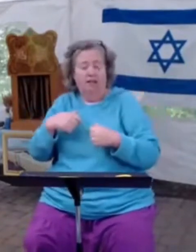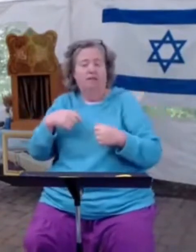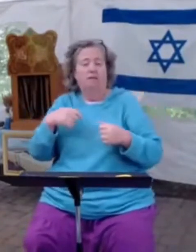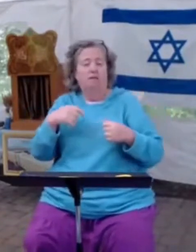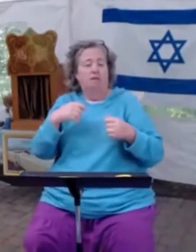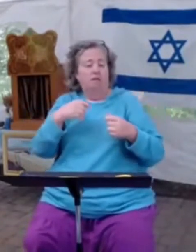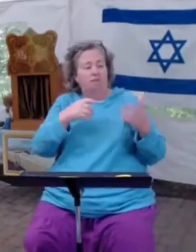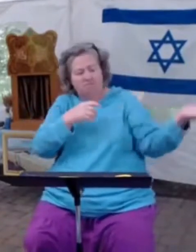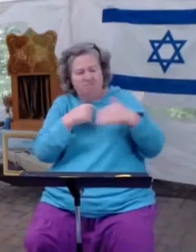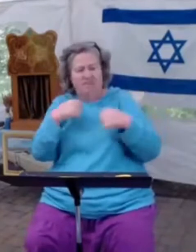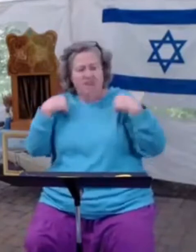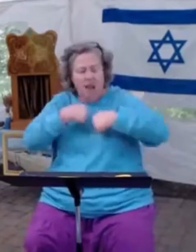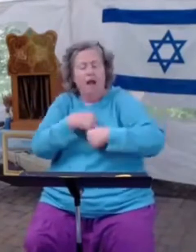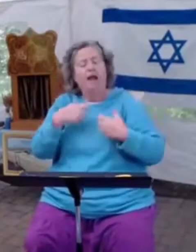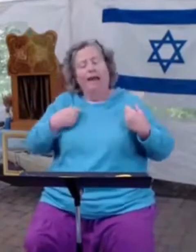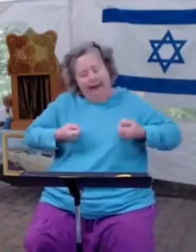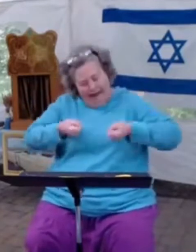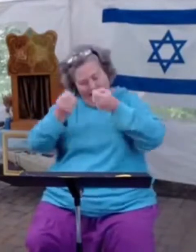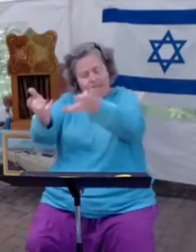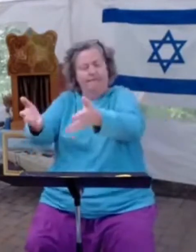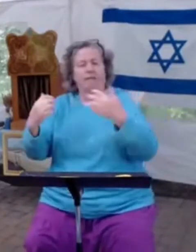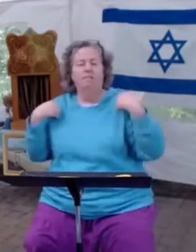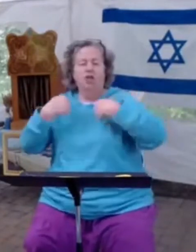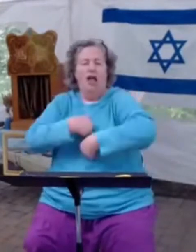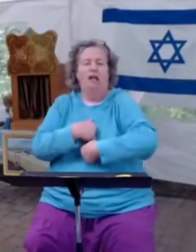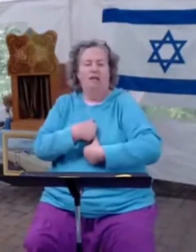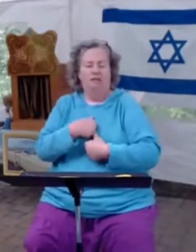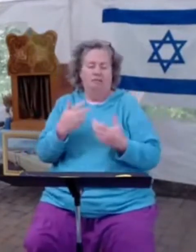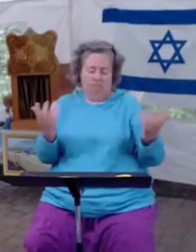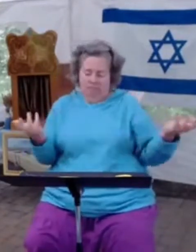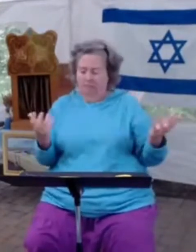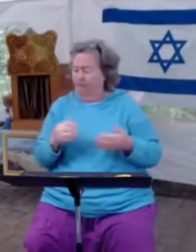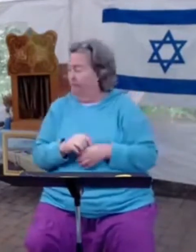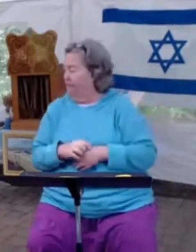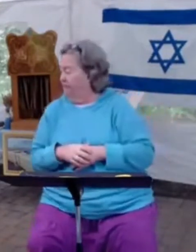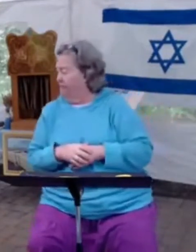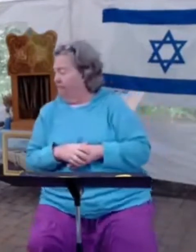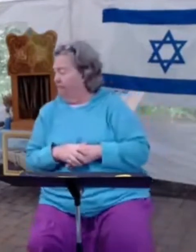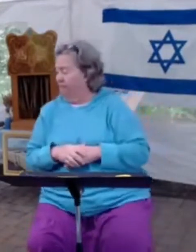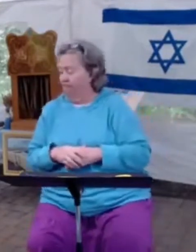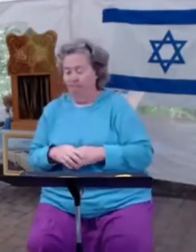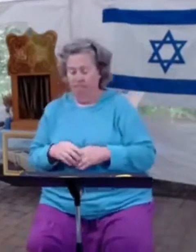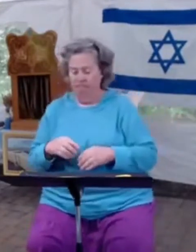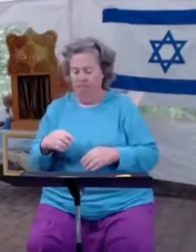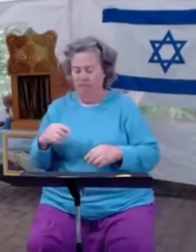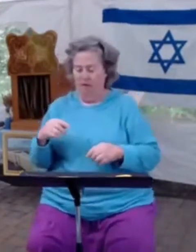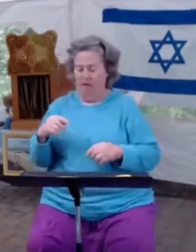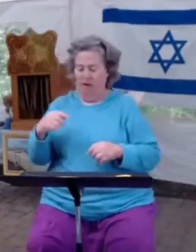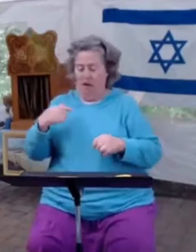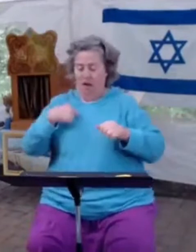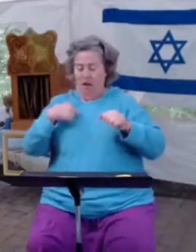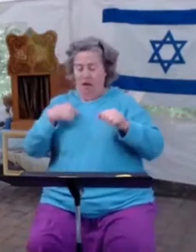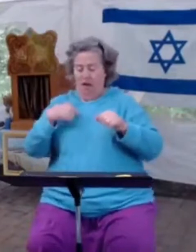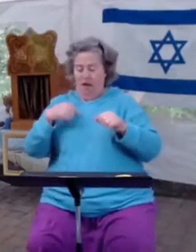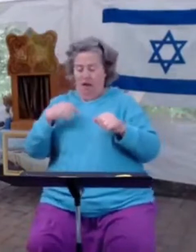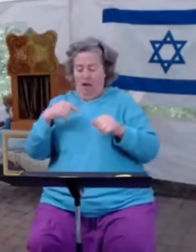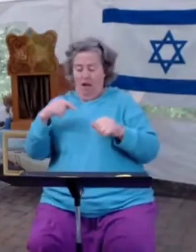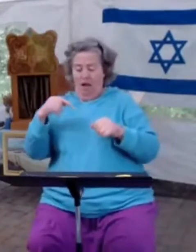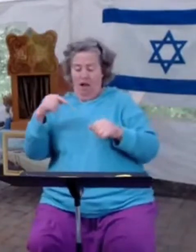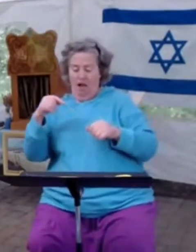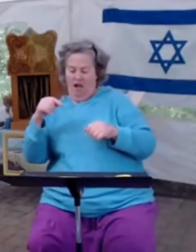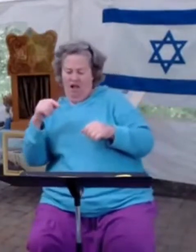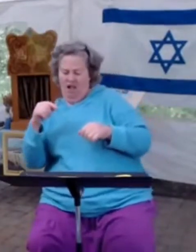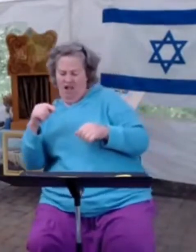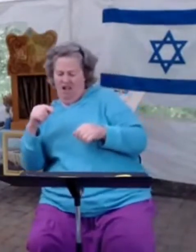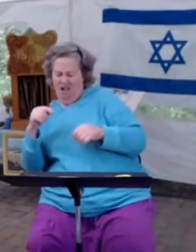also. And he does Bible teaching on location. So he goes to Israel and he goes